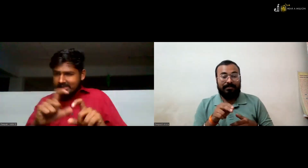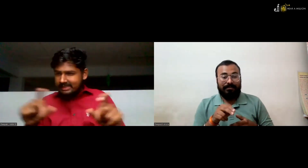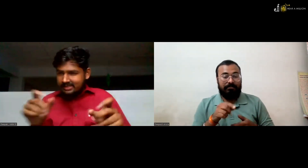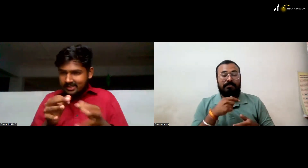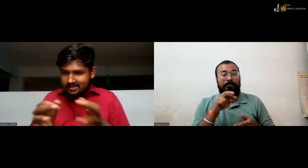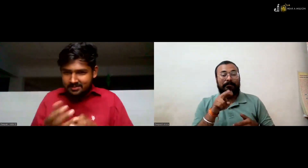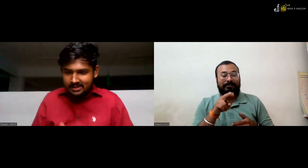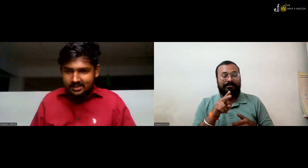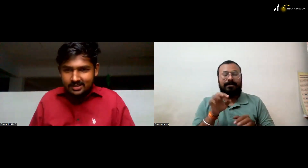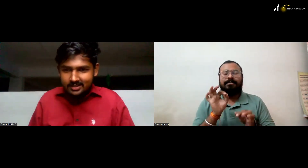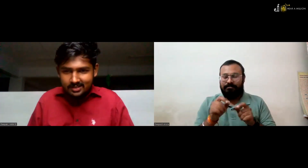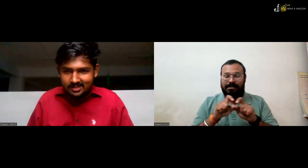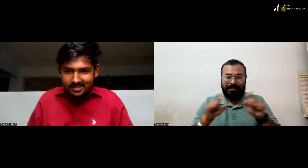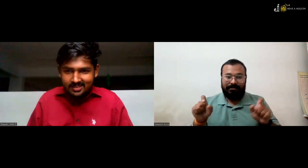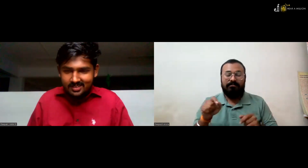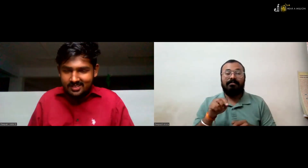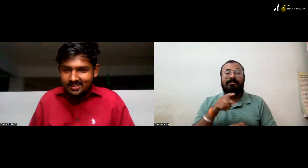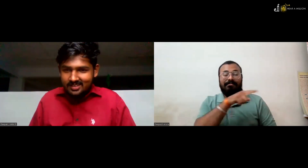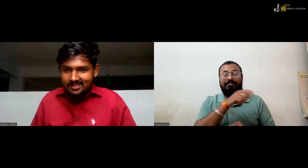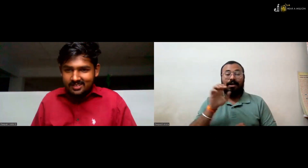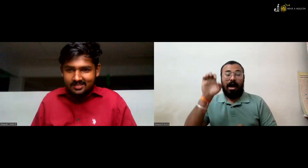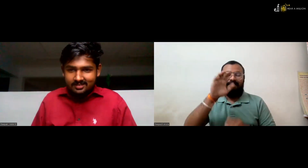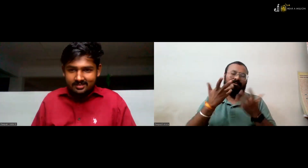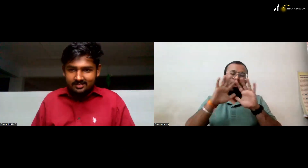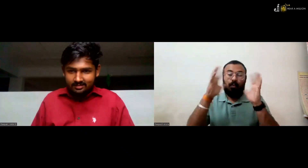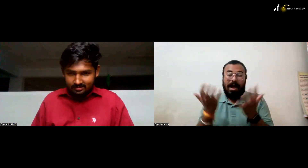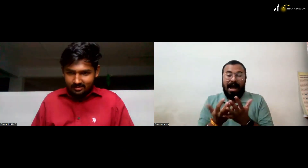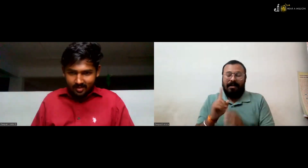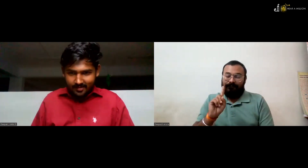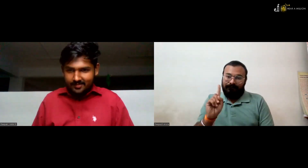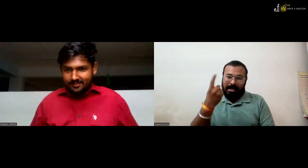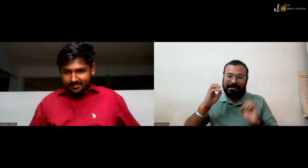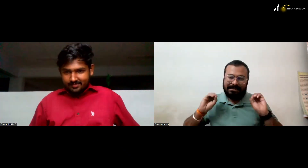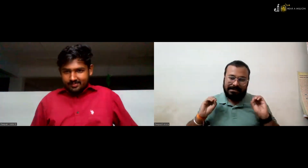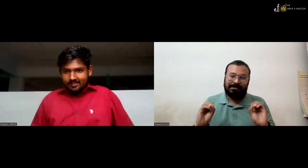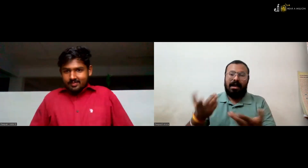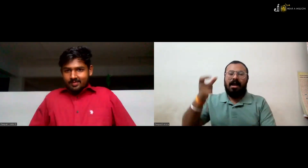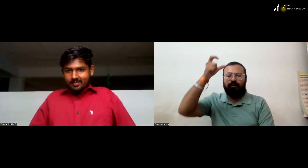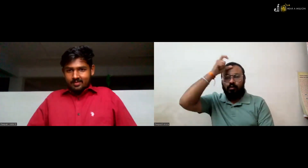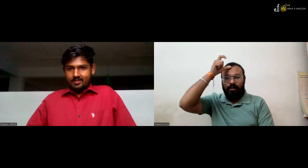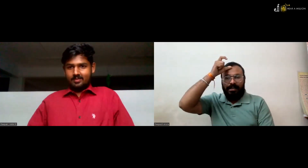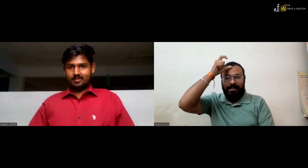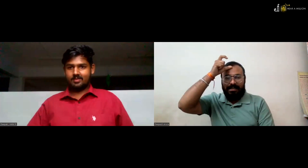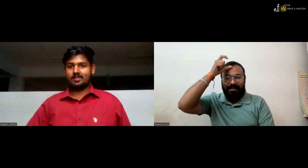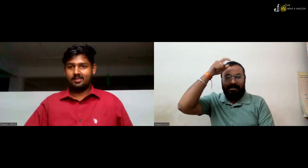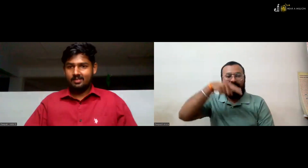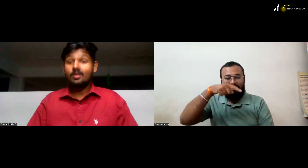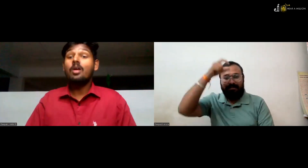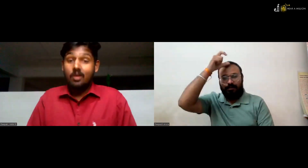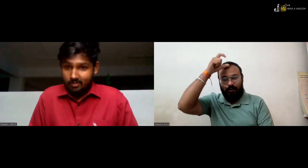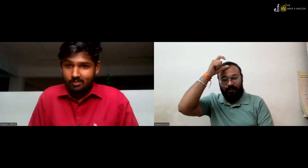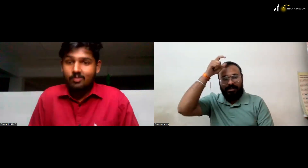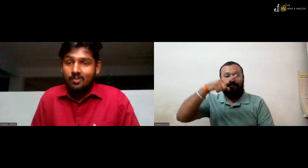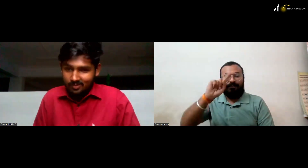You helped them or they helped you? We are not quite bit clear on this concept. See, on the Europe trip, or we